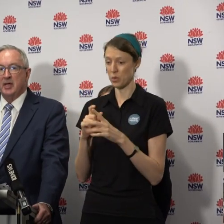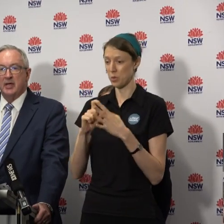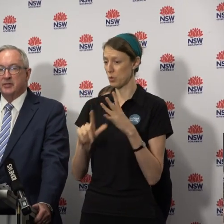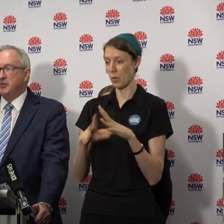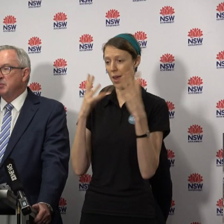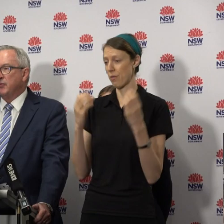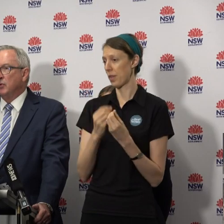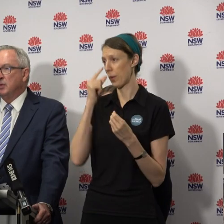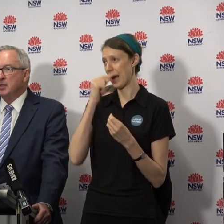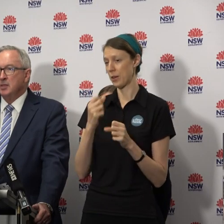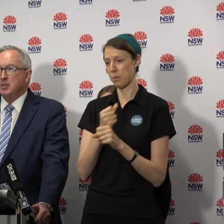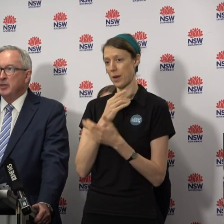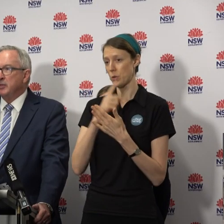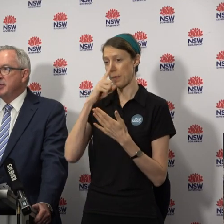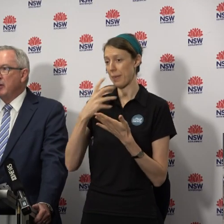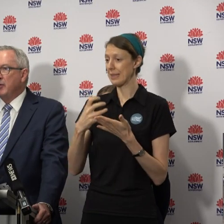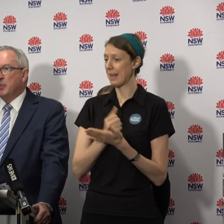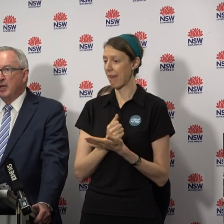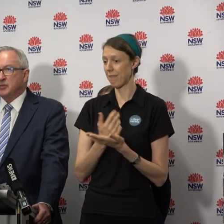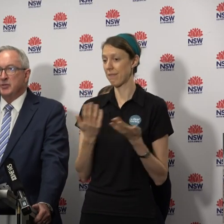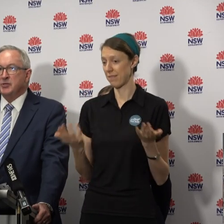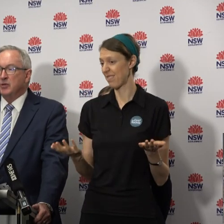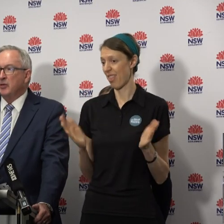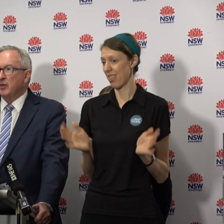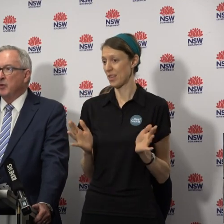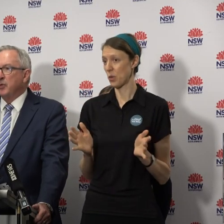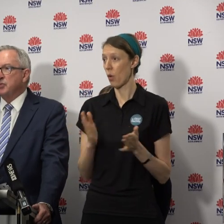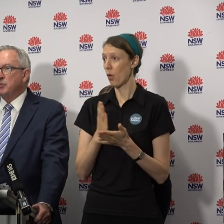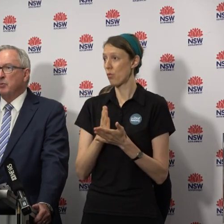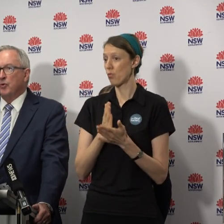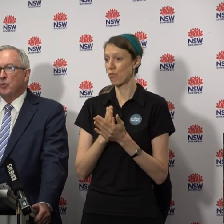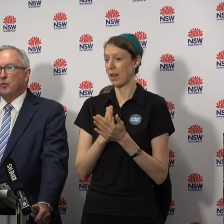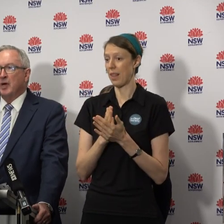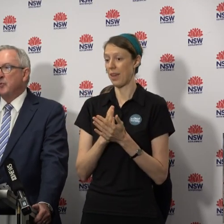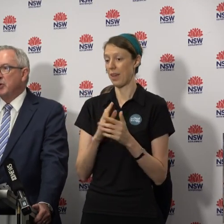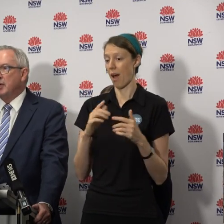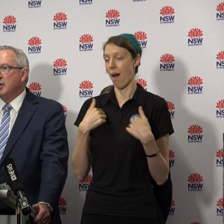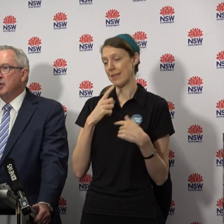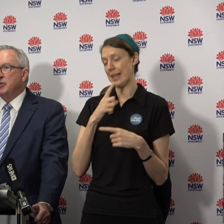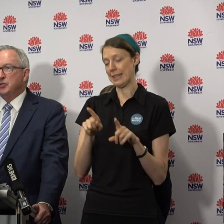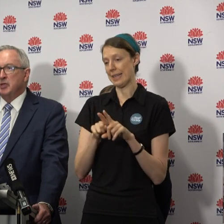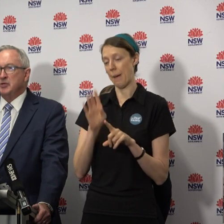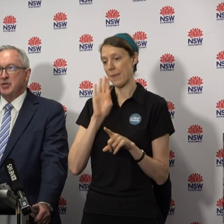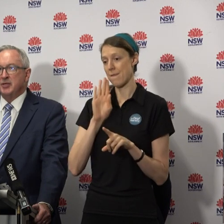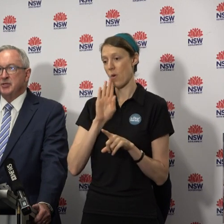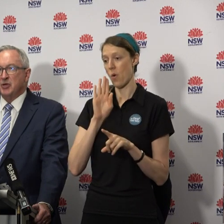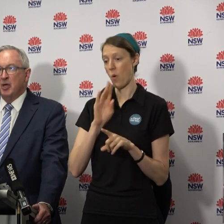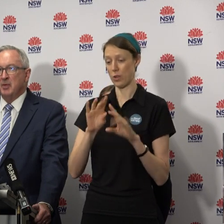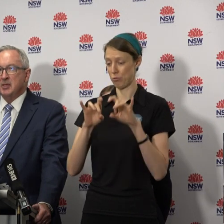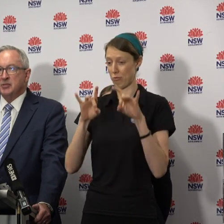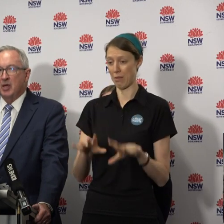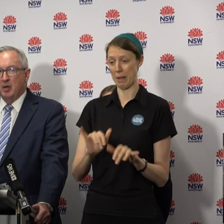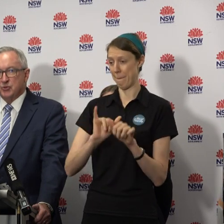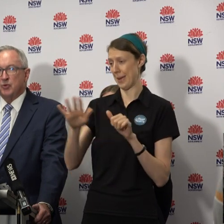And I say again, as I've said before, there is no other place on this earth that we would all rather be than during this challenging